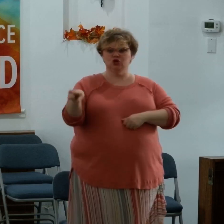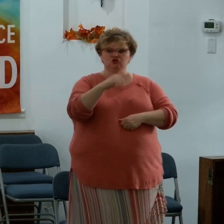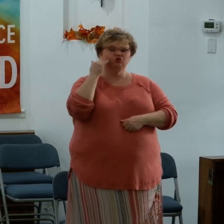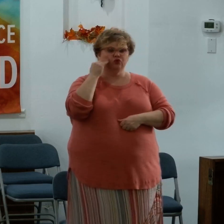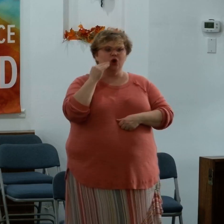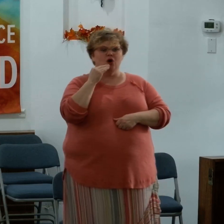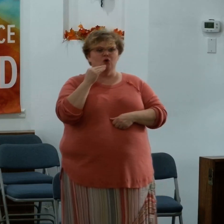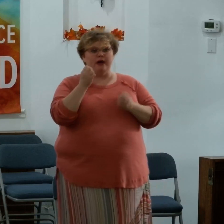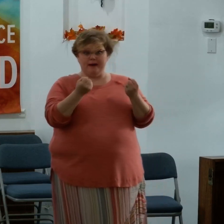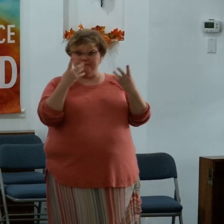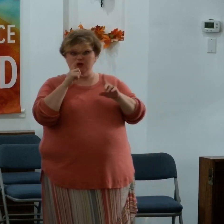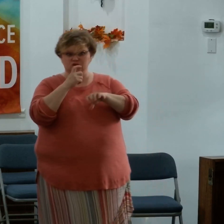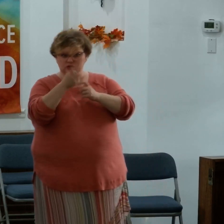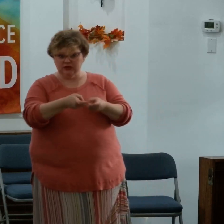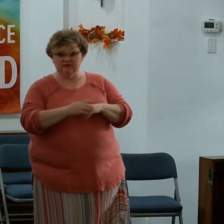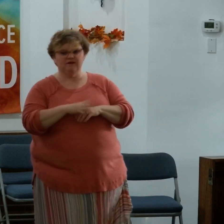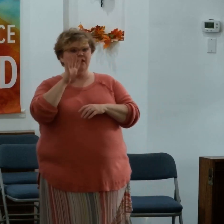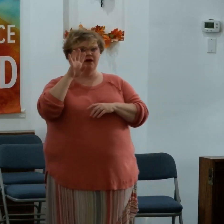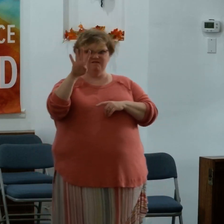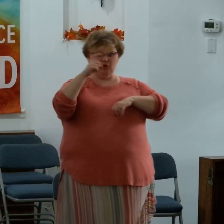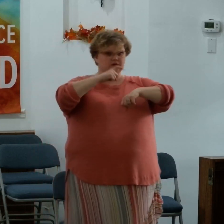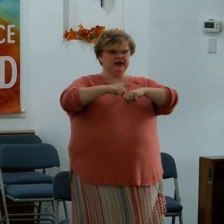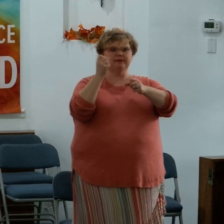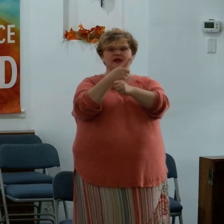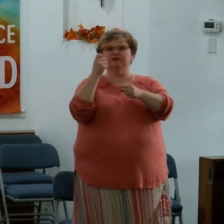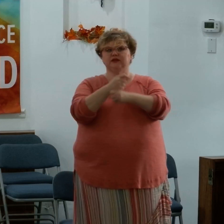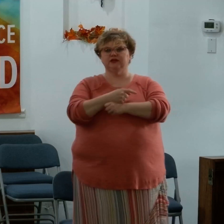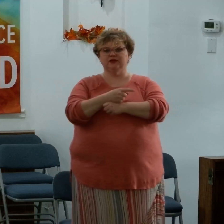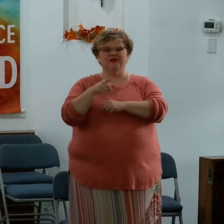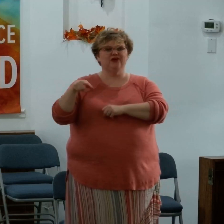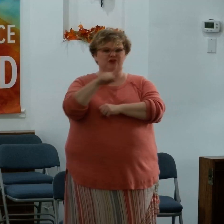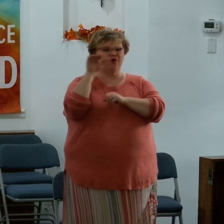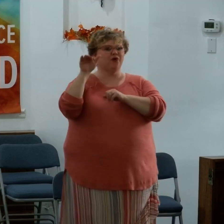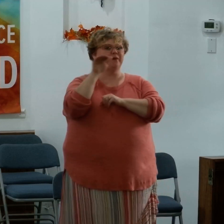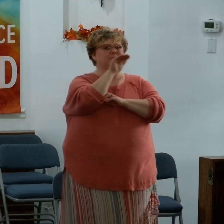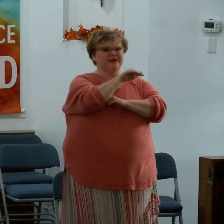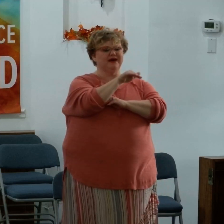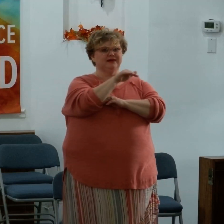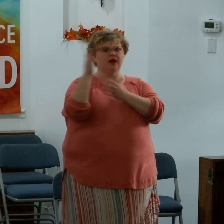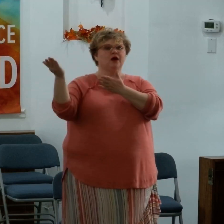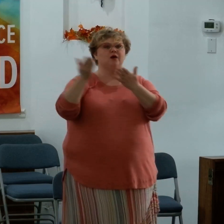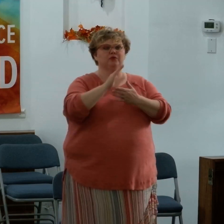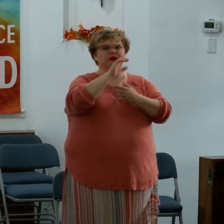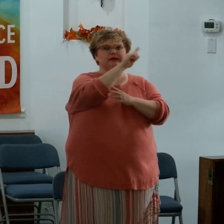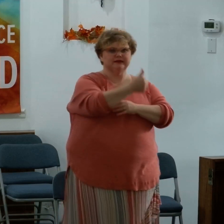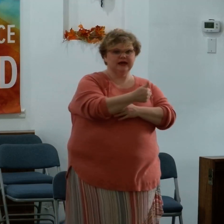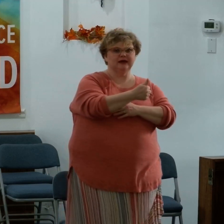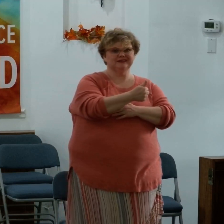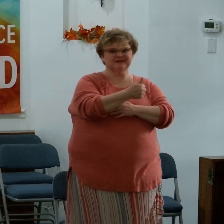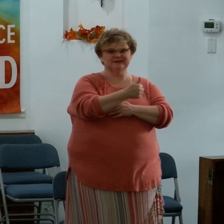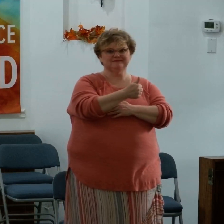offerings. And so four times a year, you're reminded, bring you all the tithes into the storehouse. That's the biblical command from